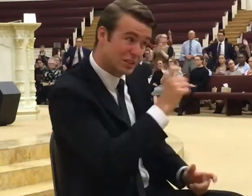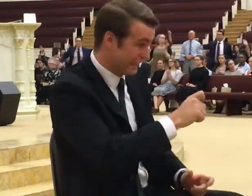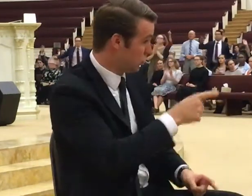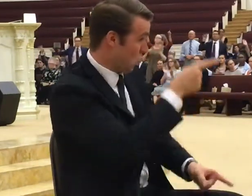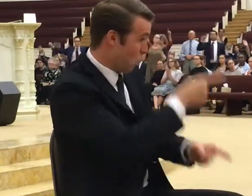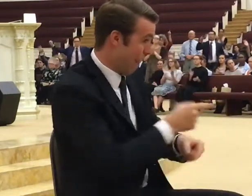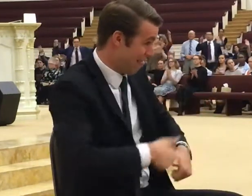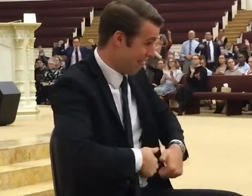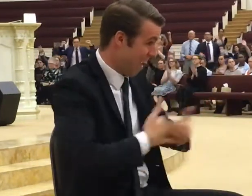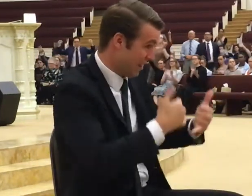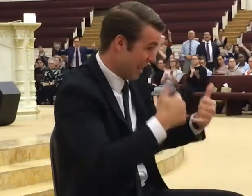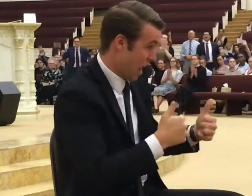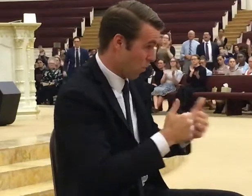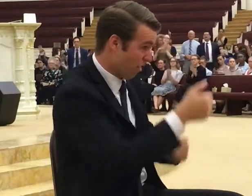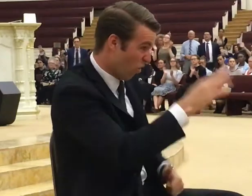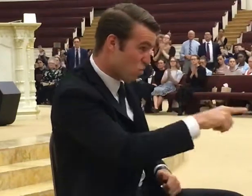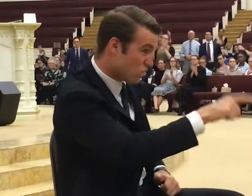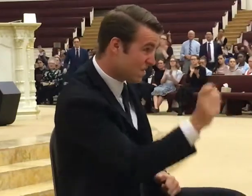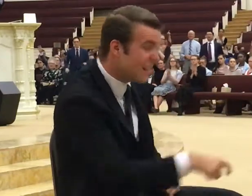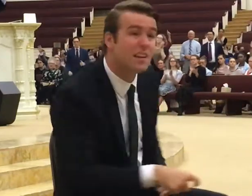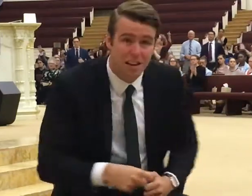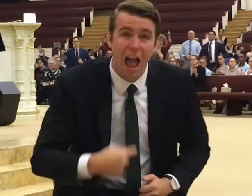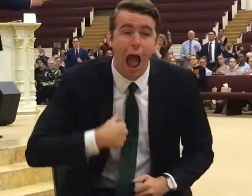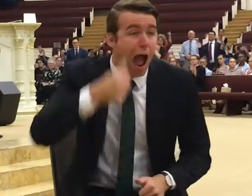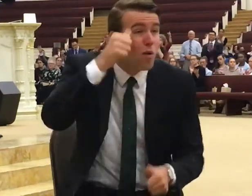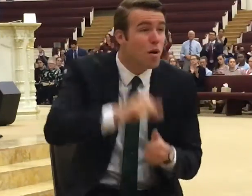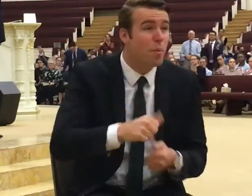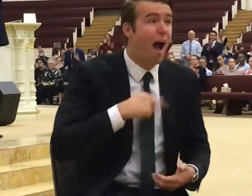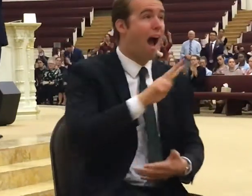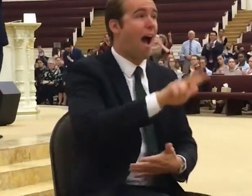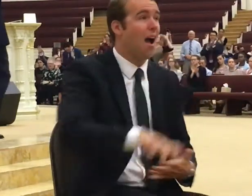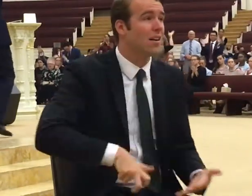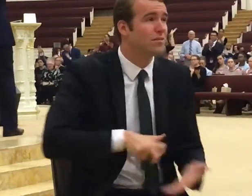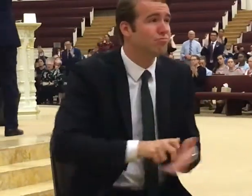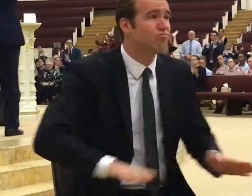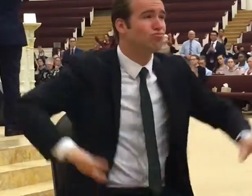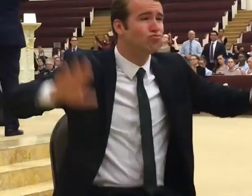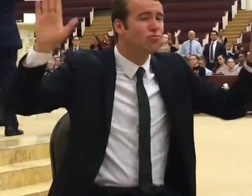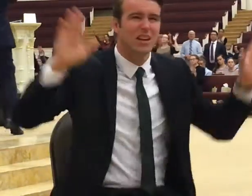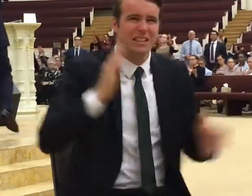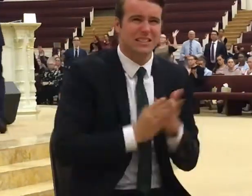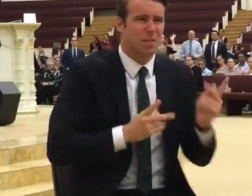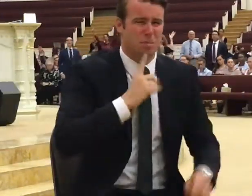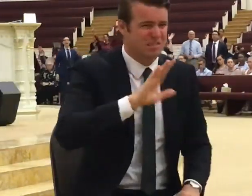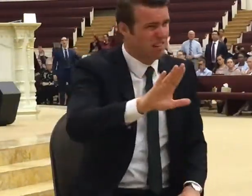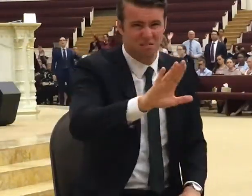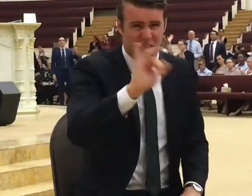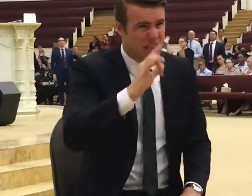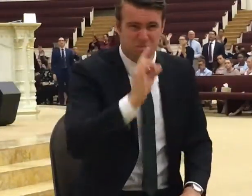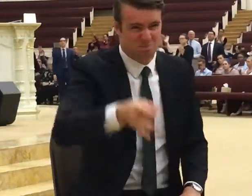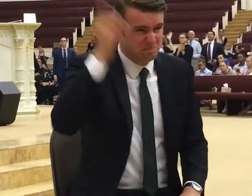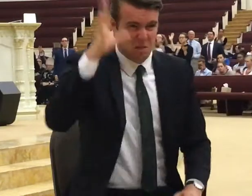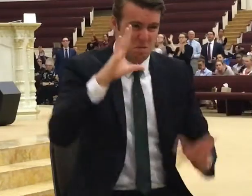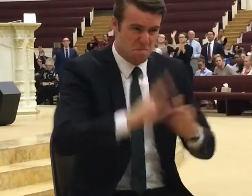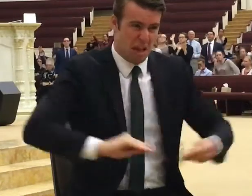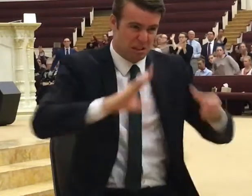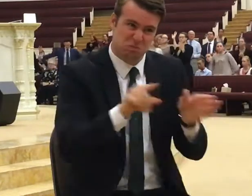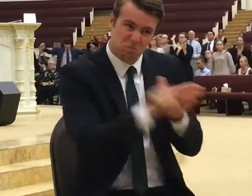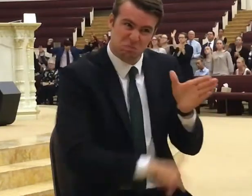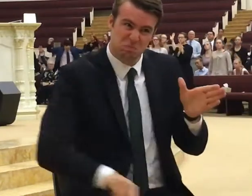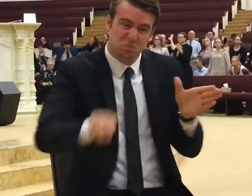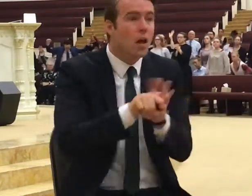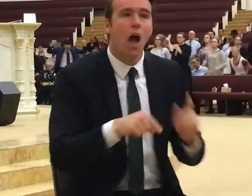your life right with God. I remember the night I fell in that altar. You say, well, that's a damnable damnation message. That's what